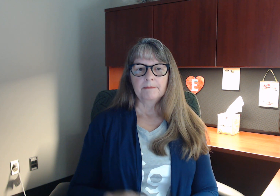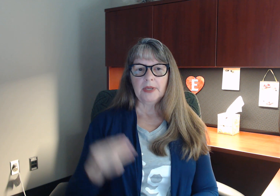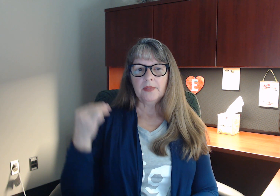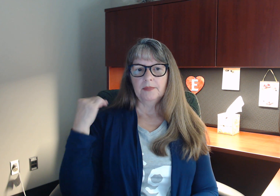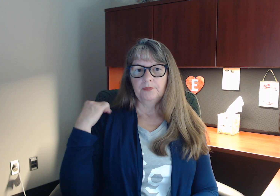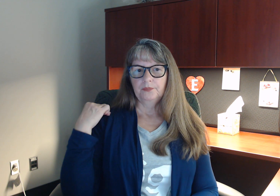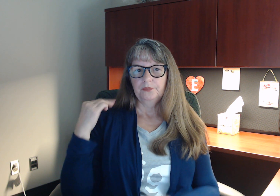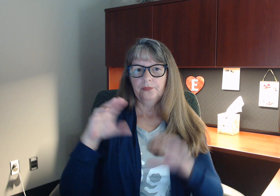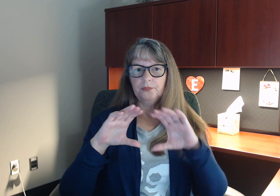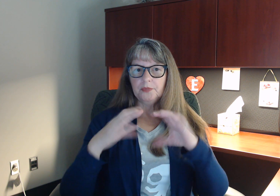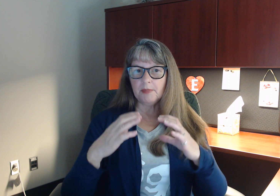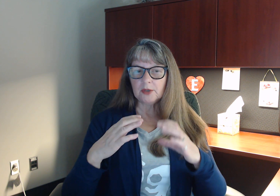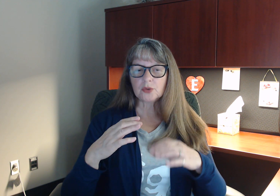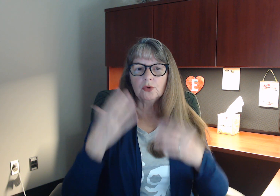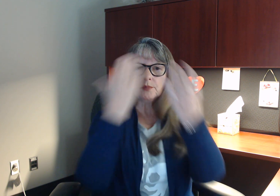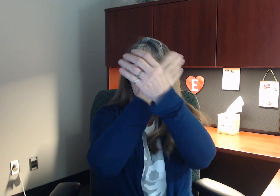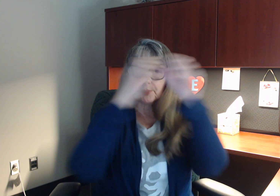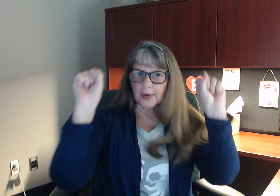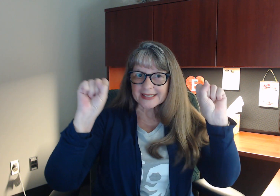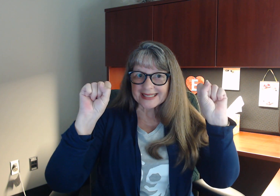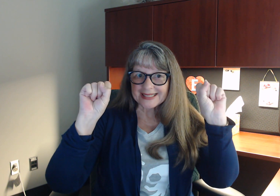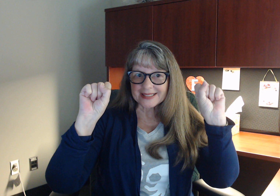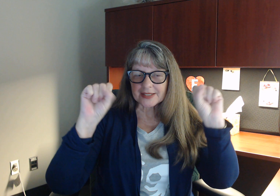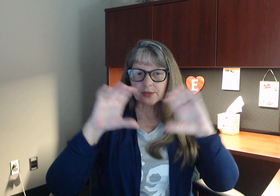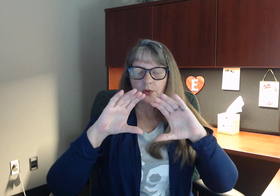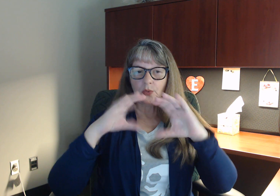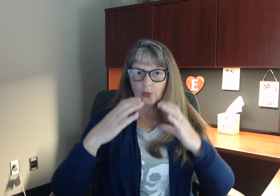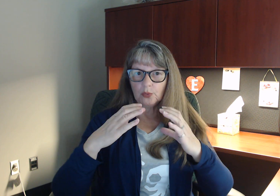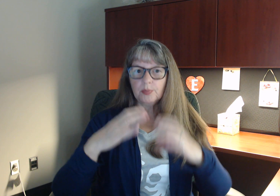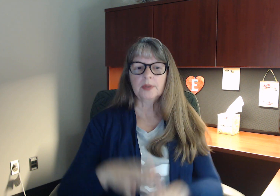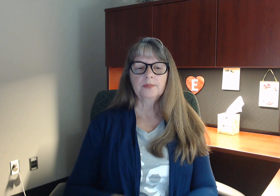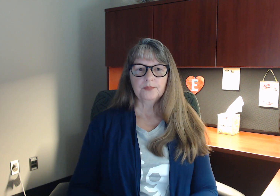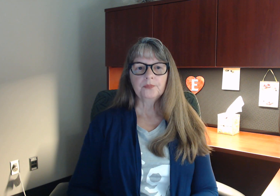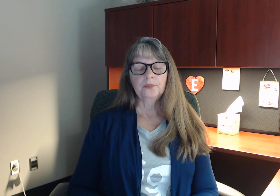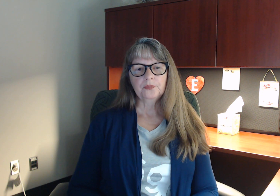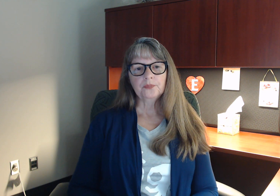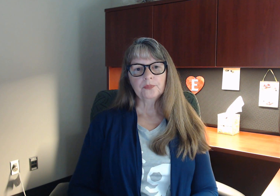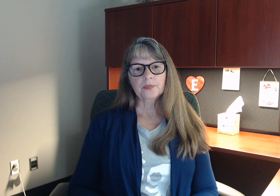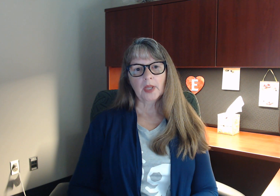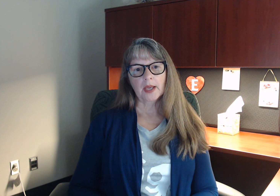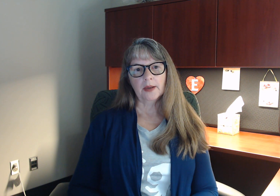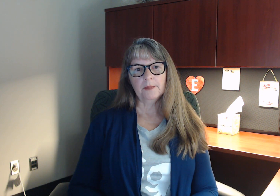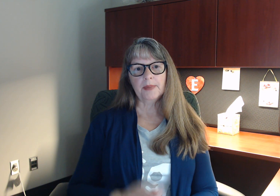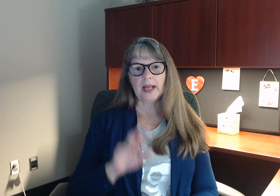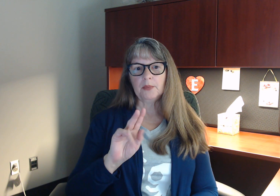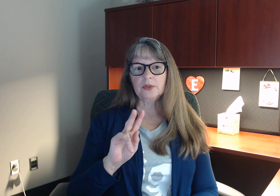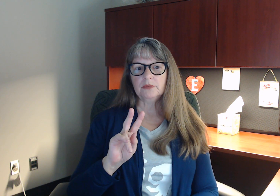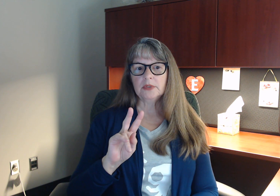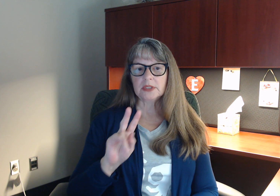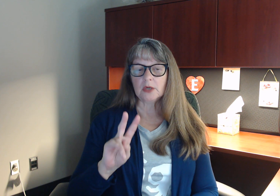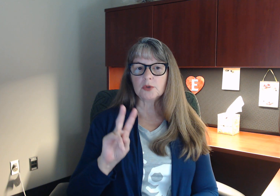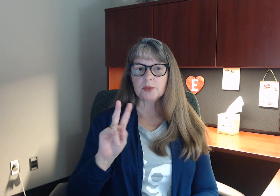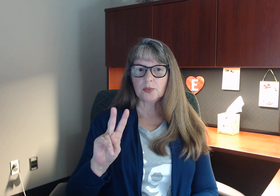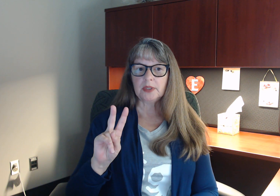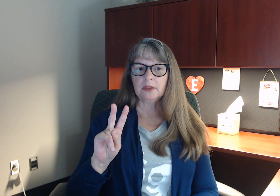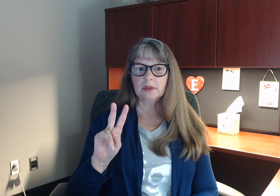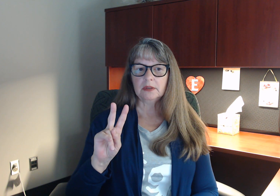But mayor's group, the president's group. But I would distinguish between the